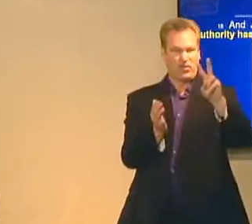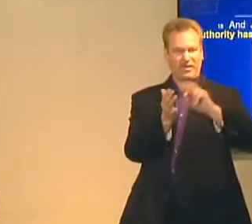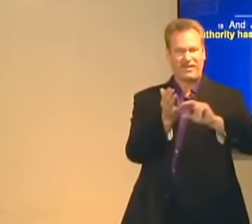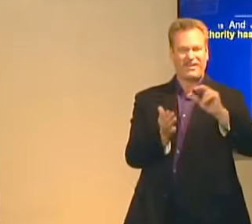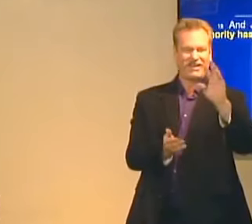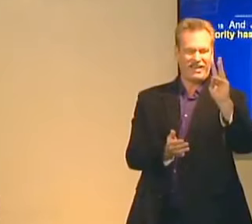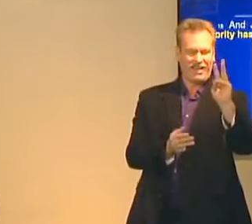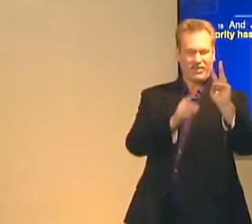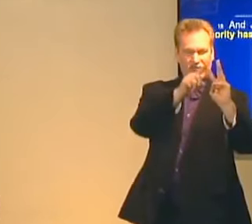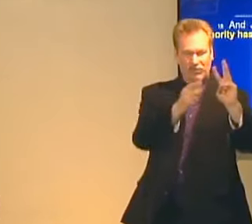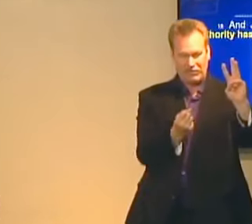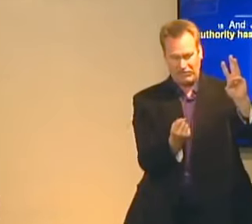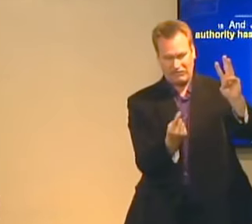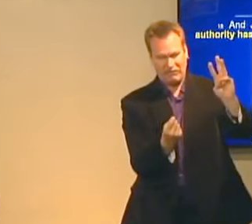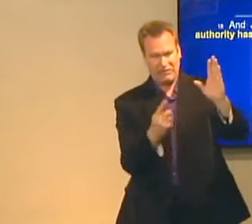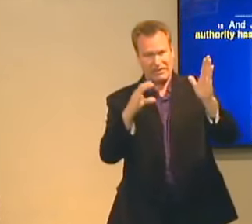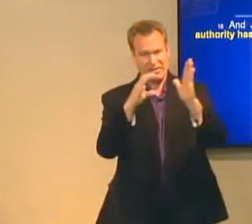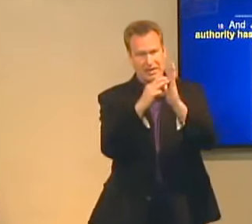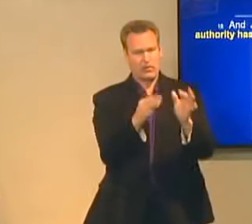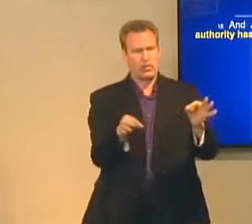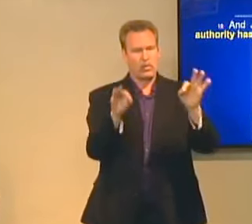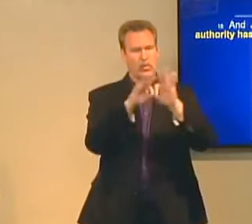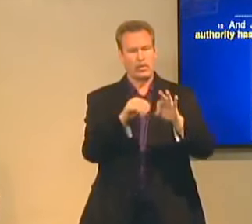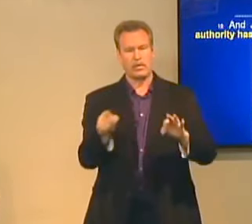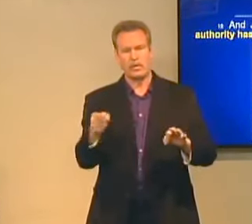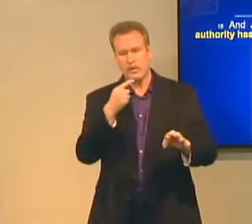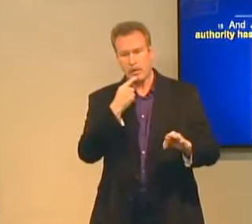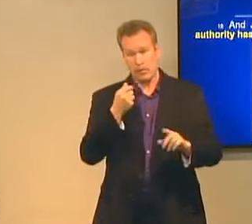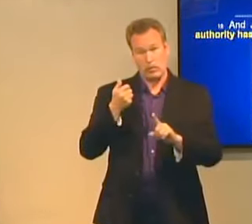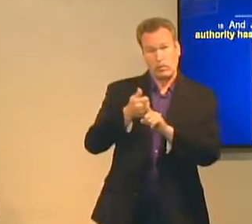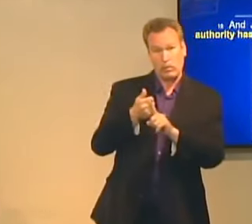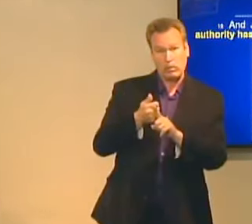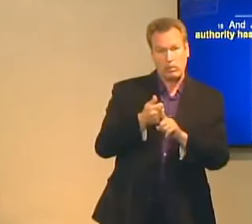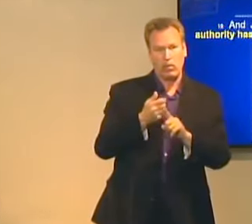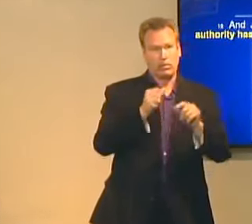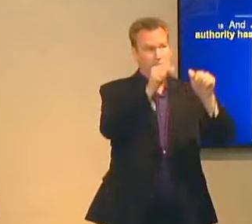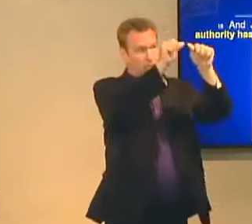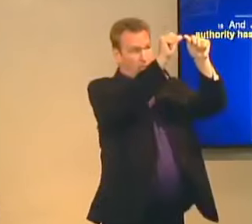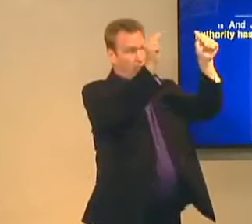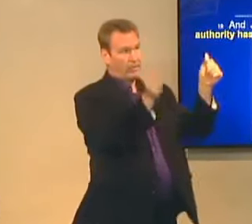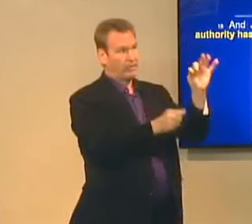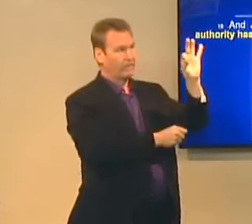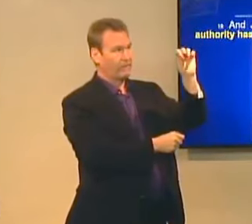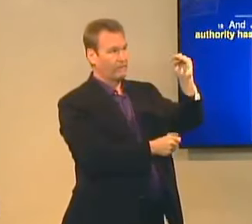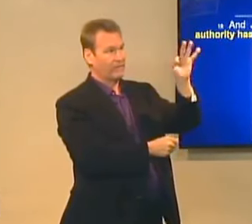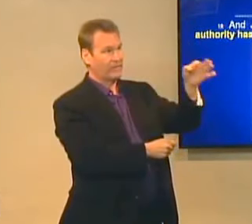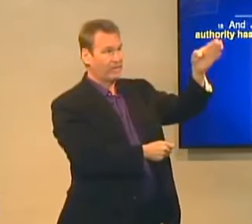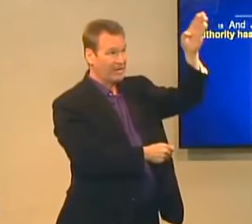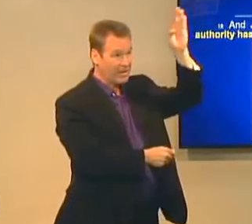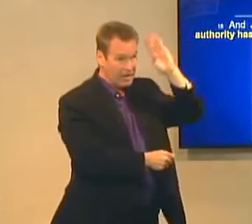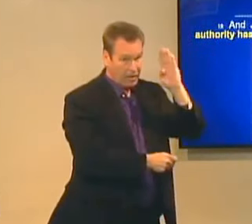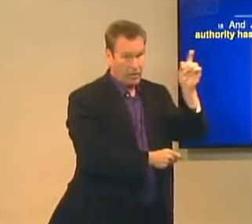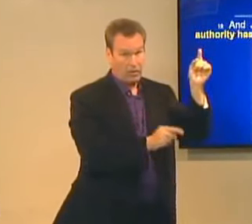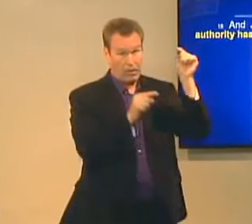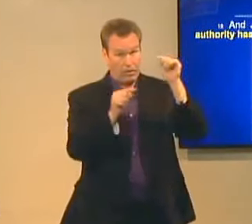In Philippians chapter 2 verses 6 through 11. It talks about this. It says that Jesus Christ is the image